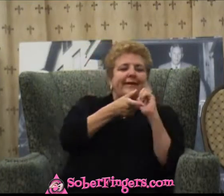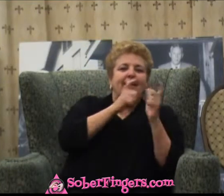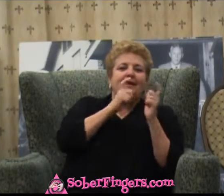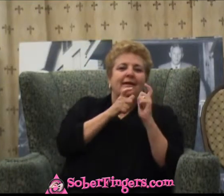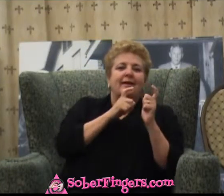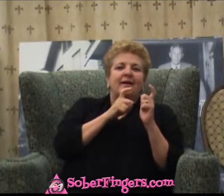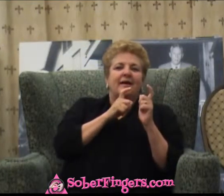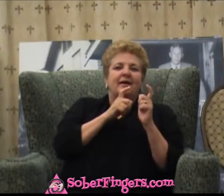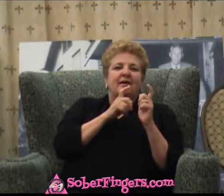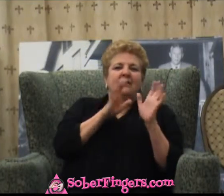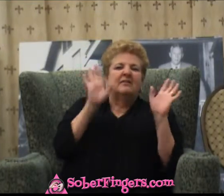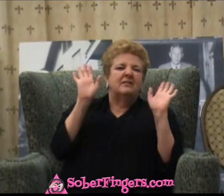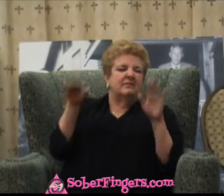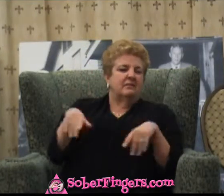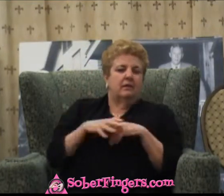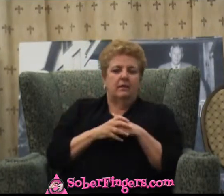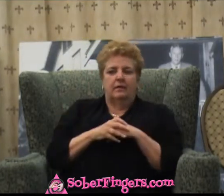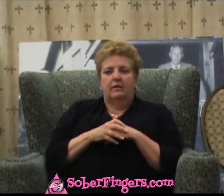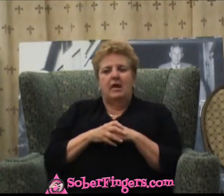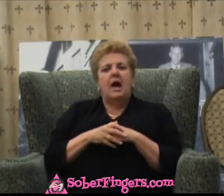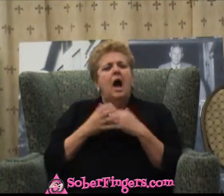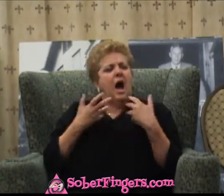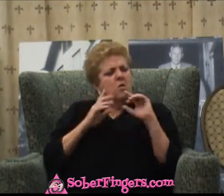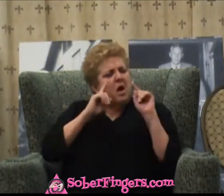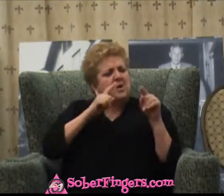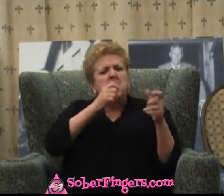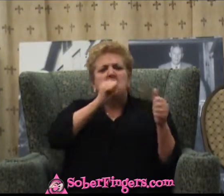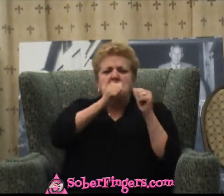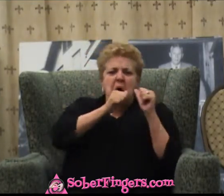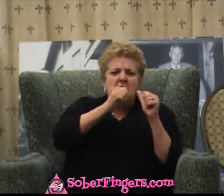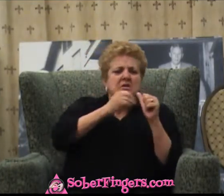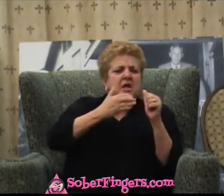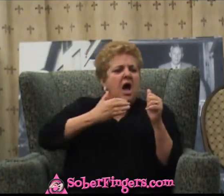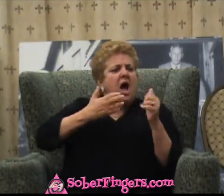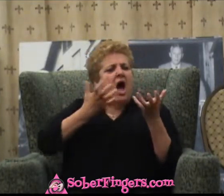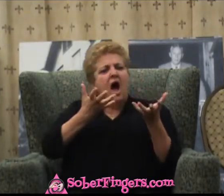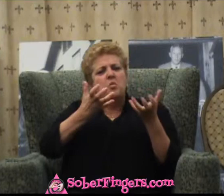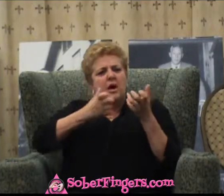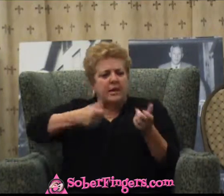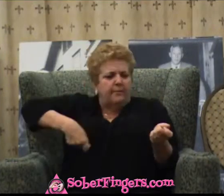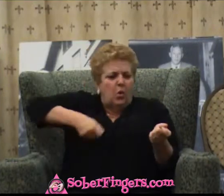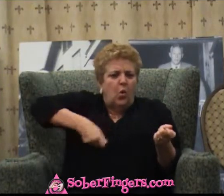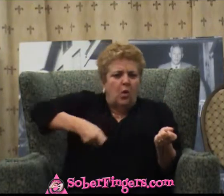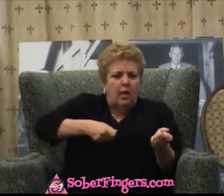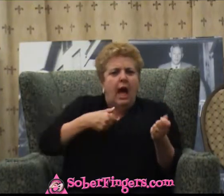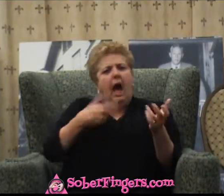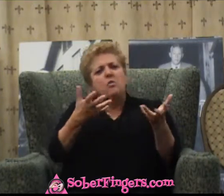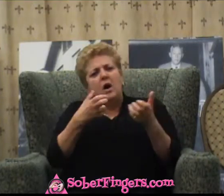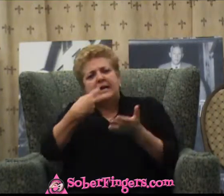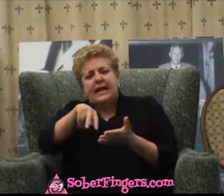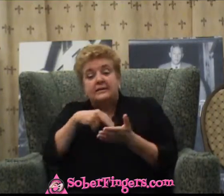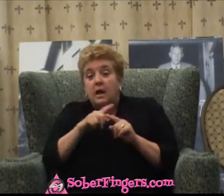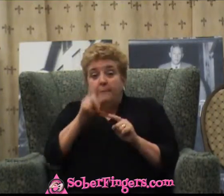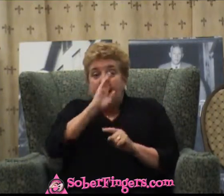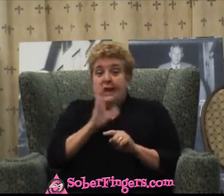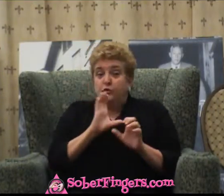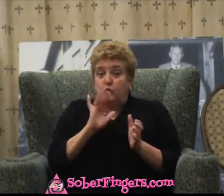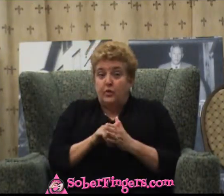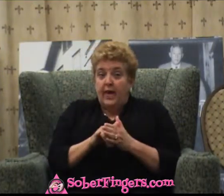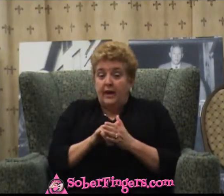gig. I'd rather go out to the bars. I want to play pool. I want to dance. By the way, I never played pool, and I never danced. I thought I did until a